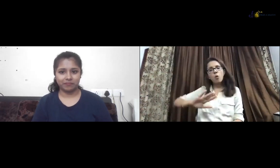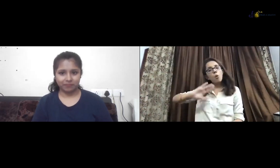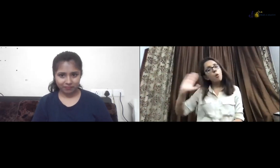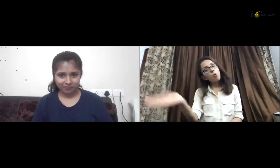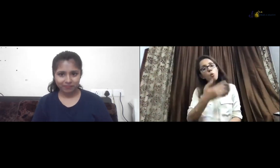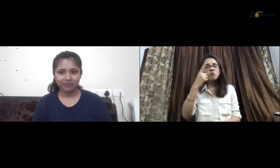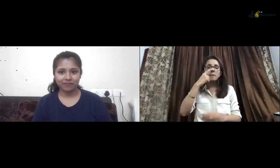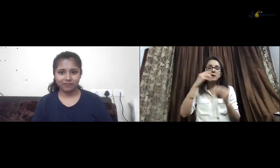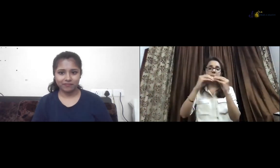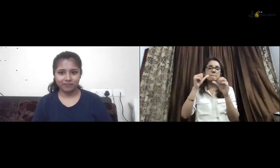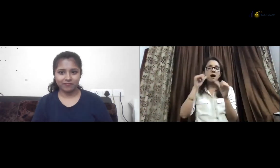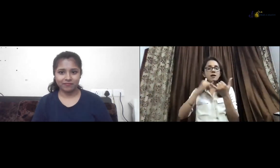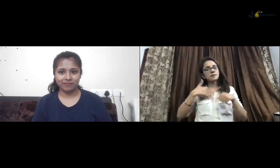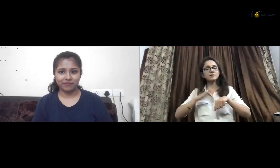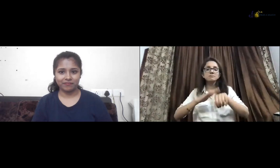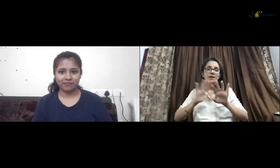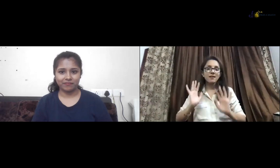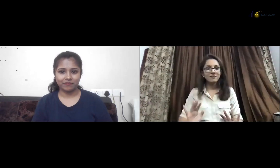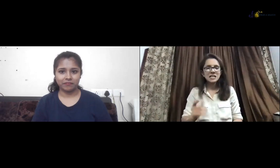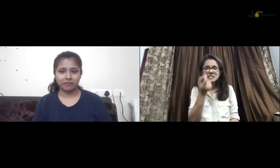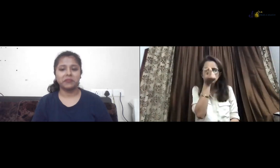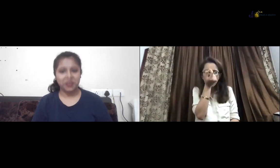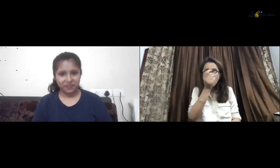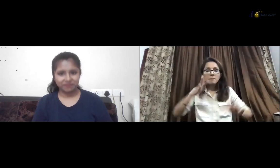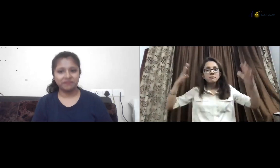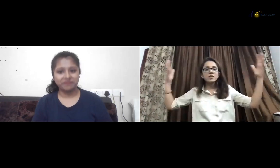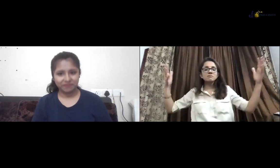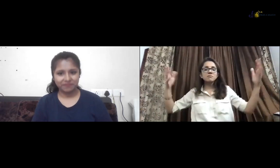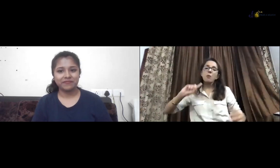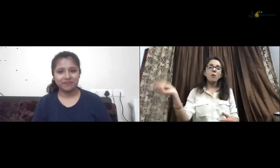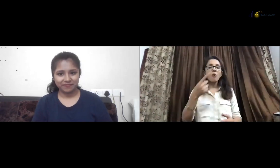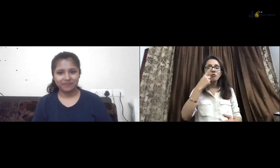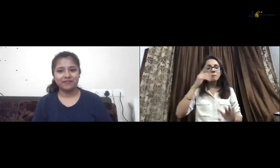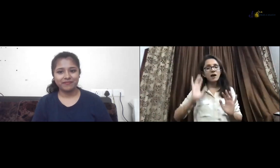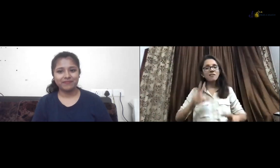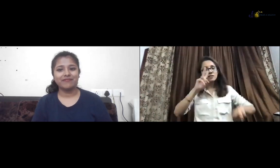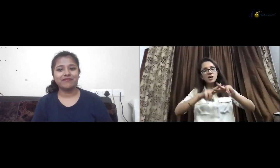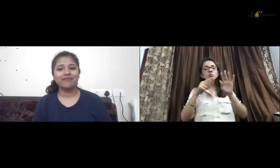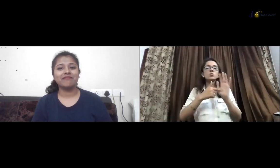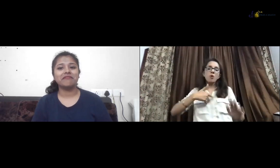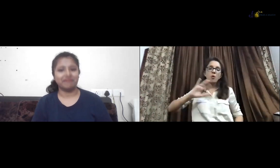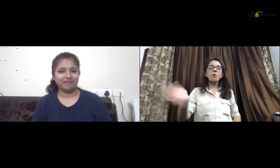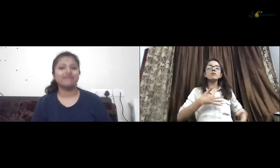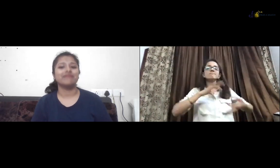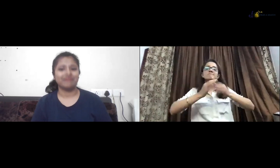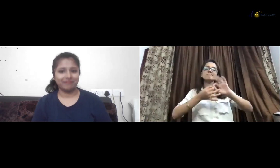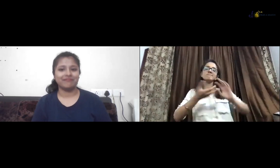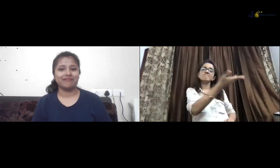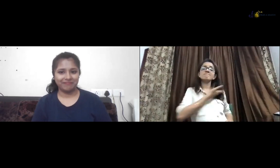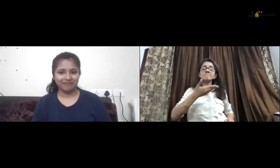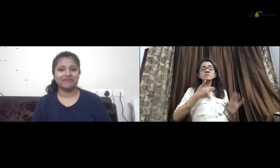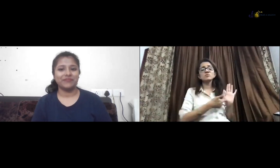If someone would mocking me and they were commenting on me, that means women have always experienced the biases towards